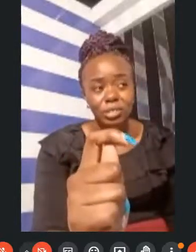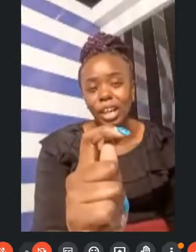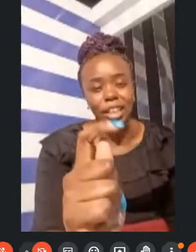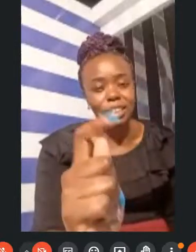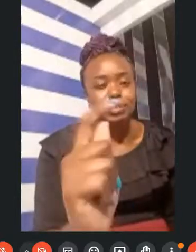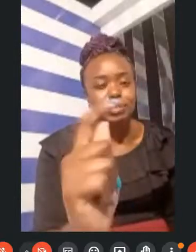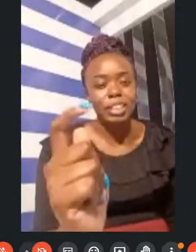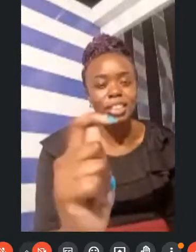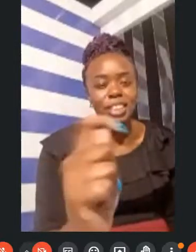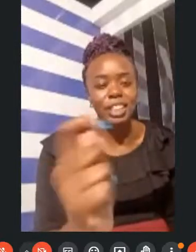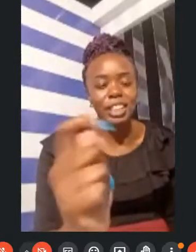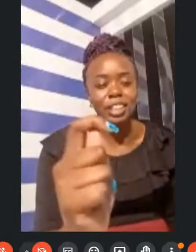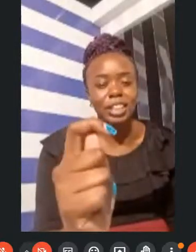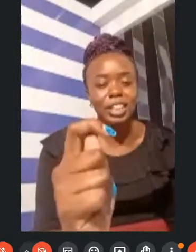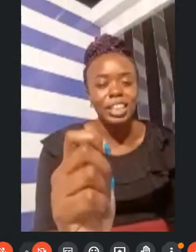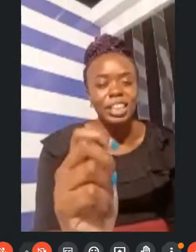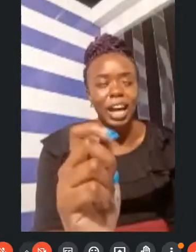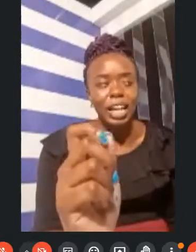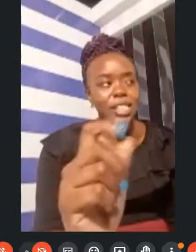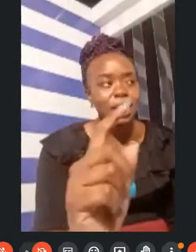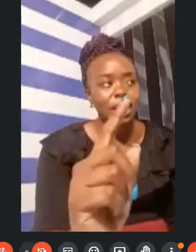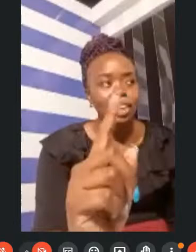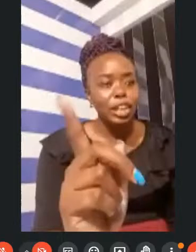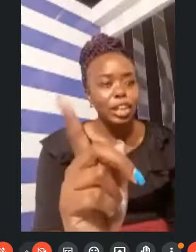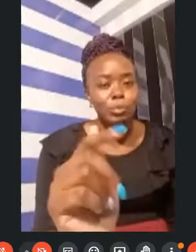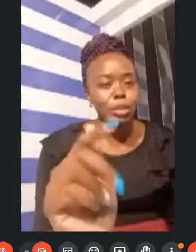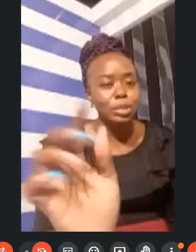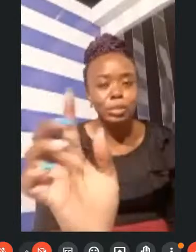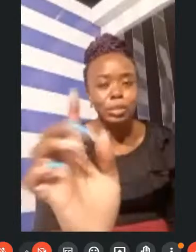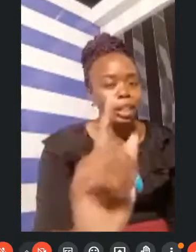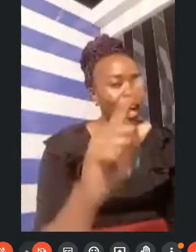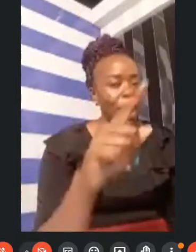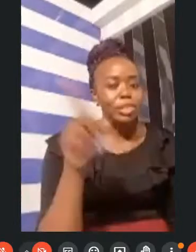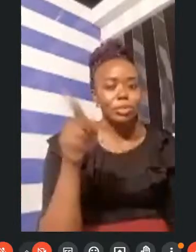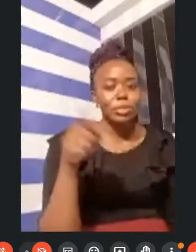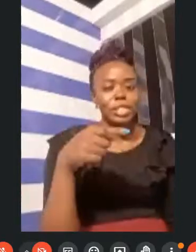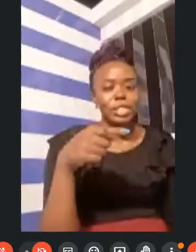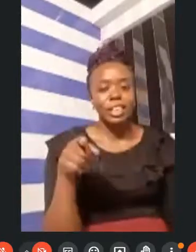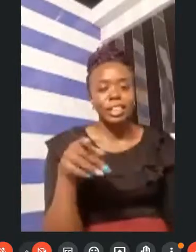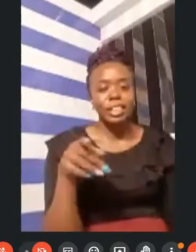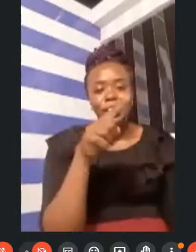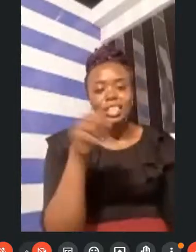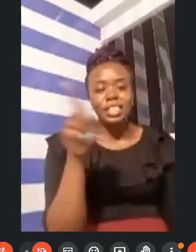never heard of that, but trillion. Hi, zillion, I'm not sure. Yeah,